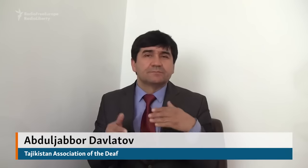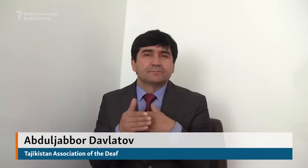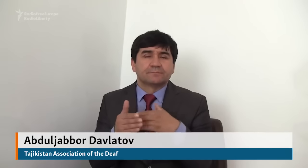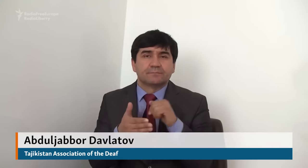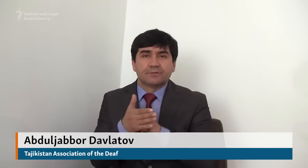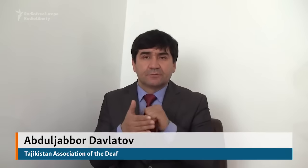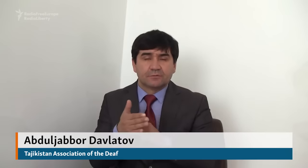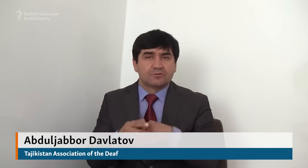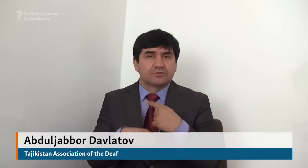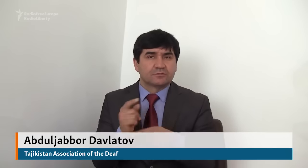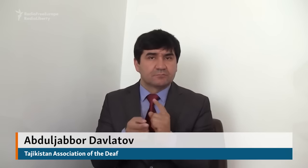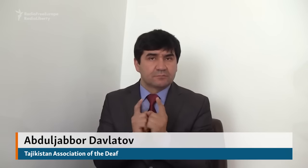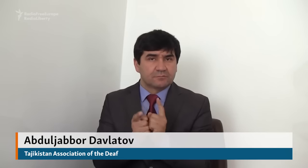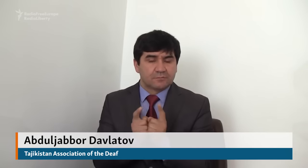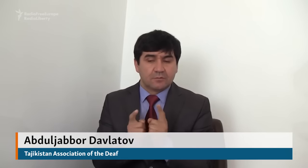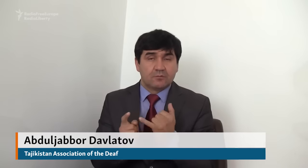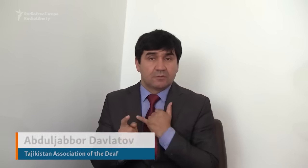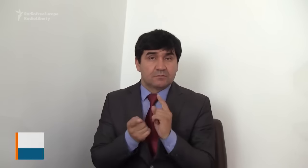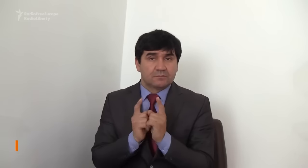Deaf people often come to us with the same complaint.